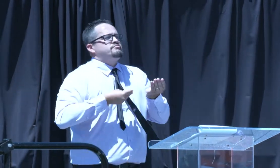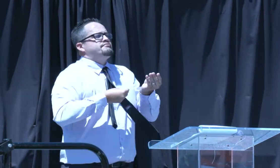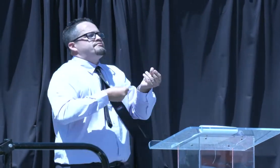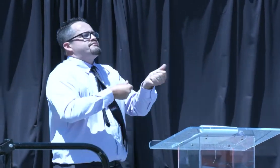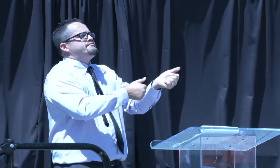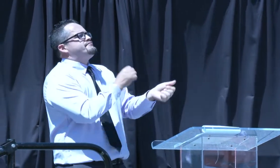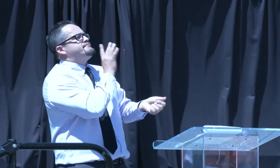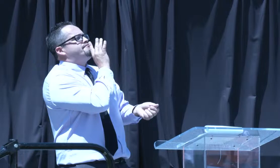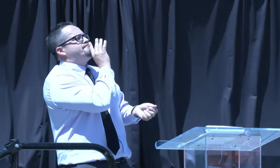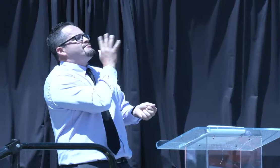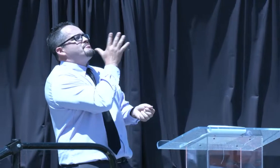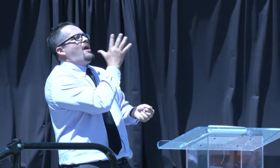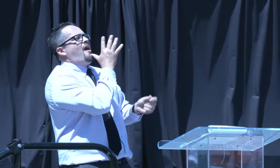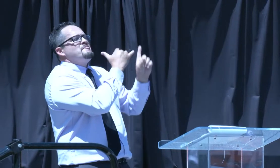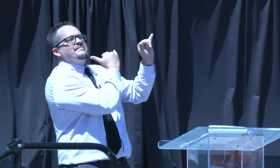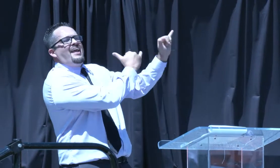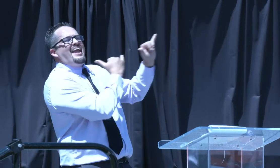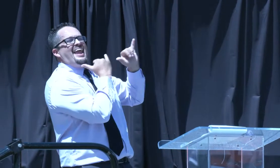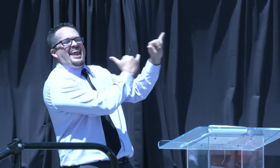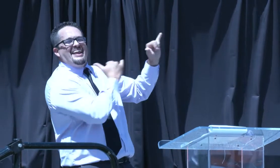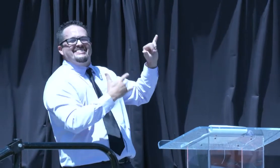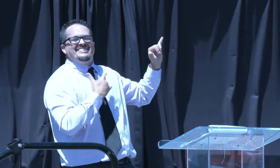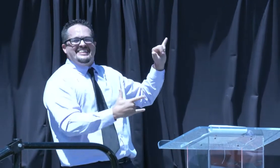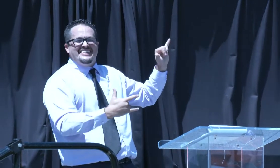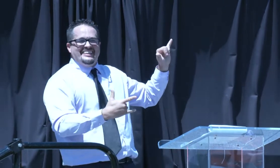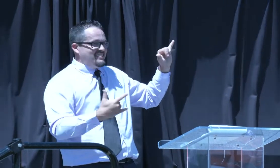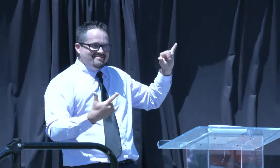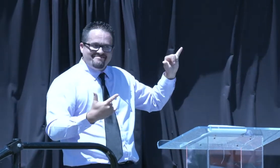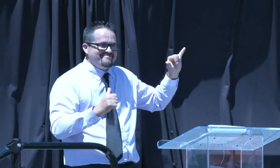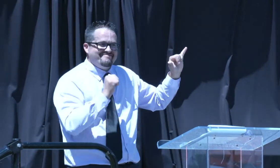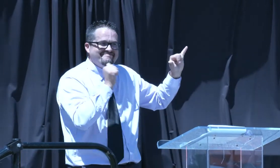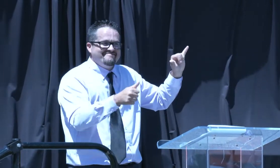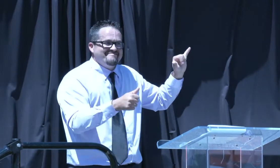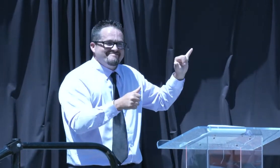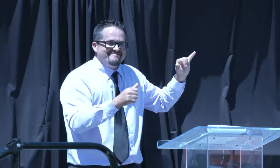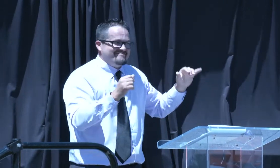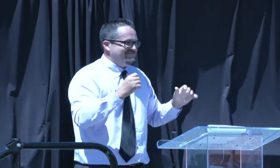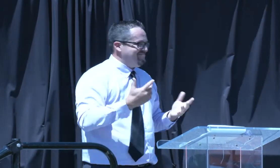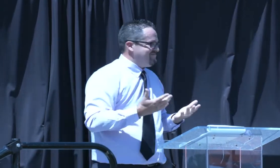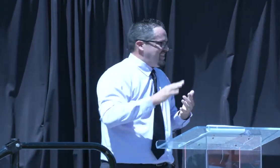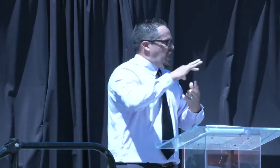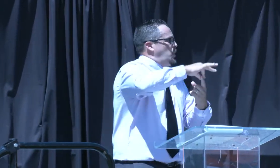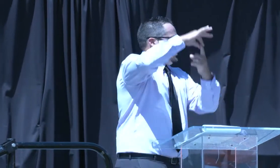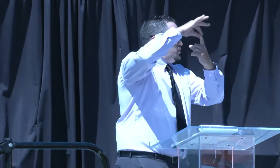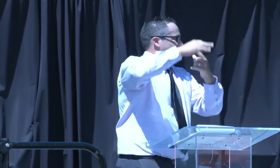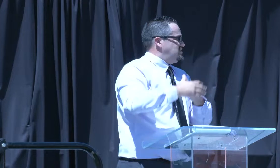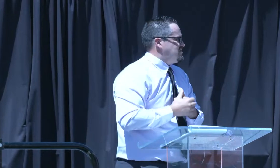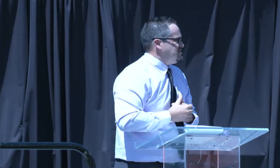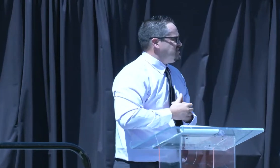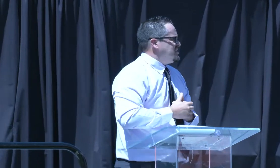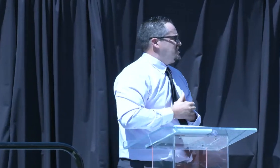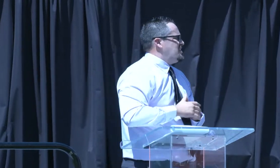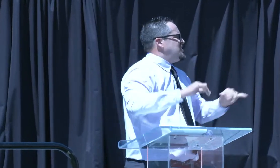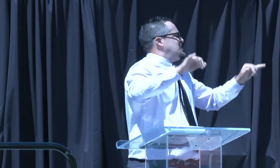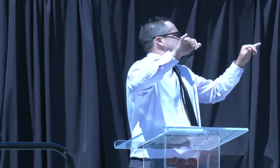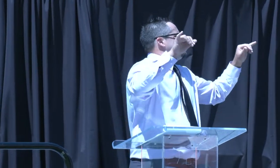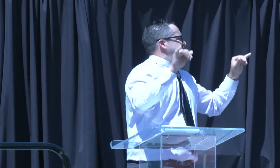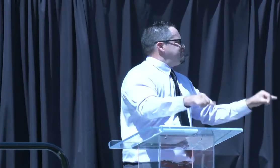This is unusual because typically the oldest child in the family would be fluent in their mother's